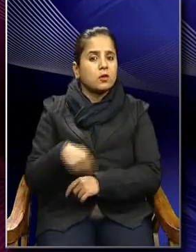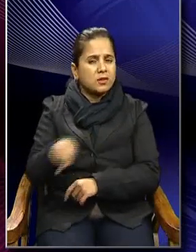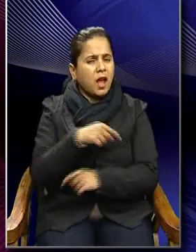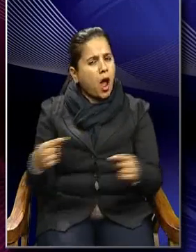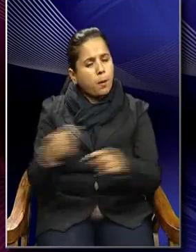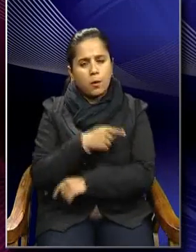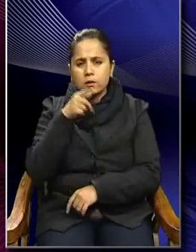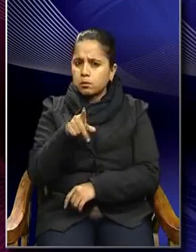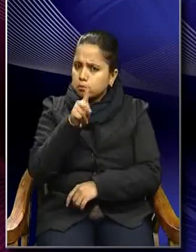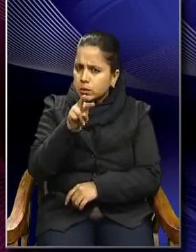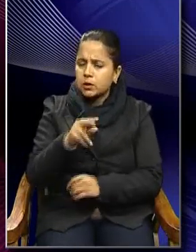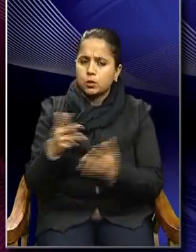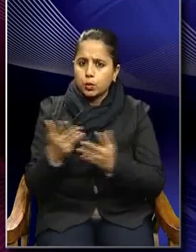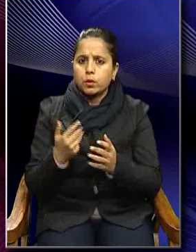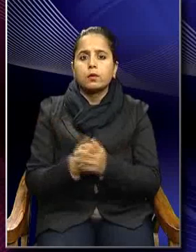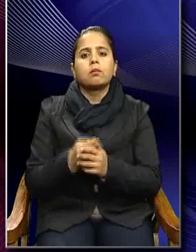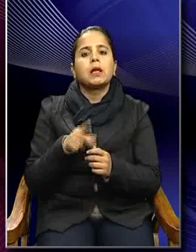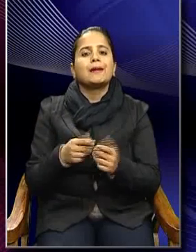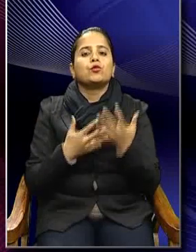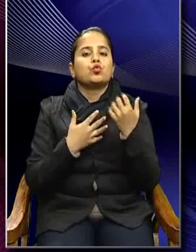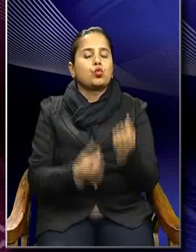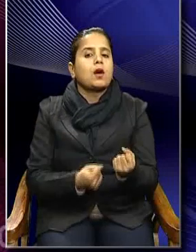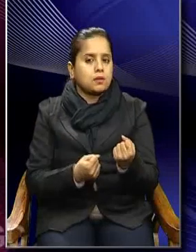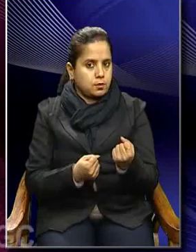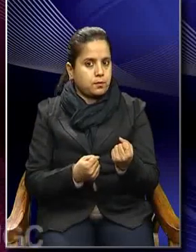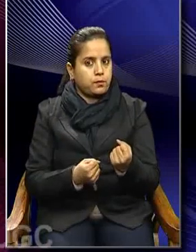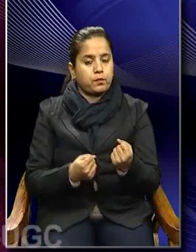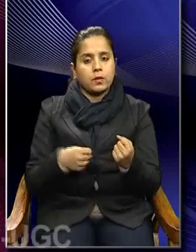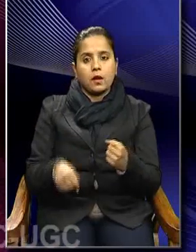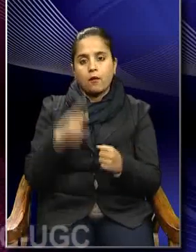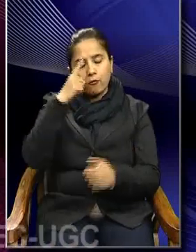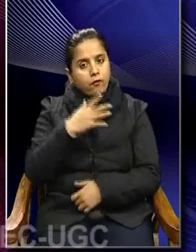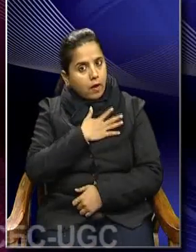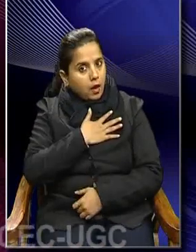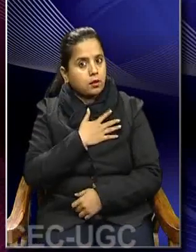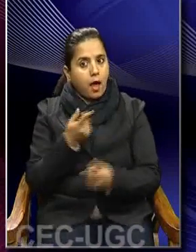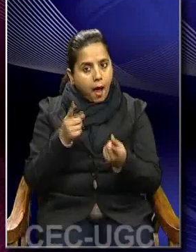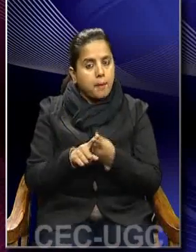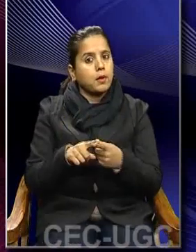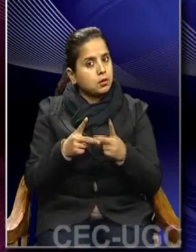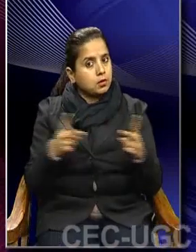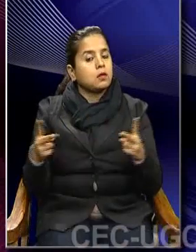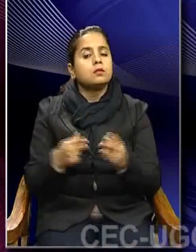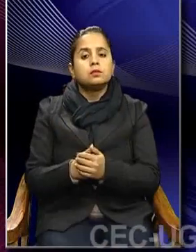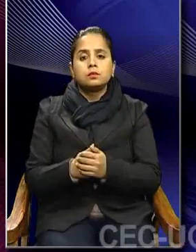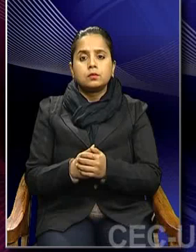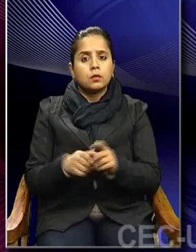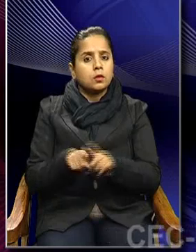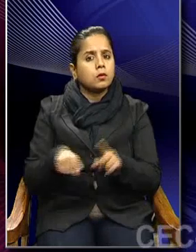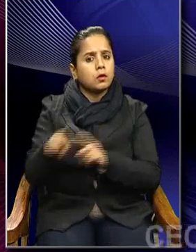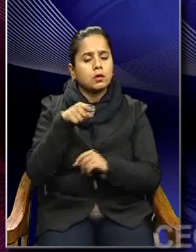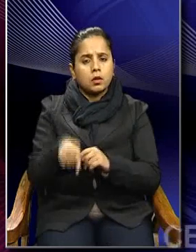what it means is the trust, the faith, and